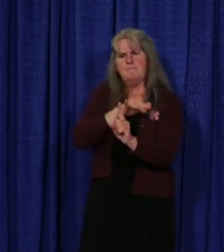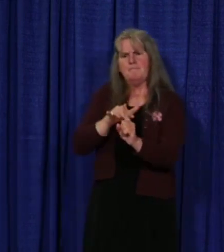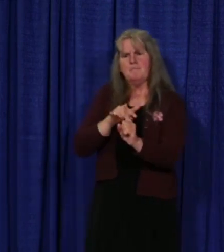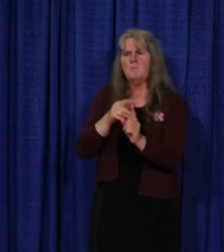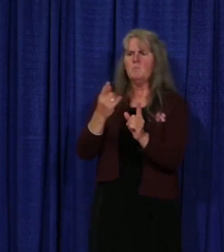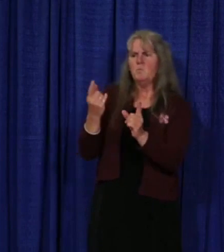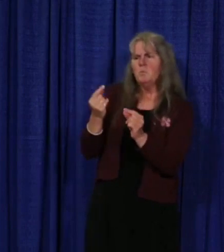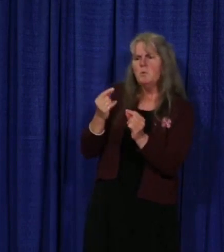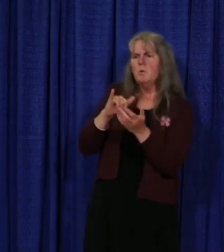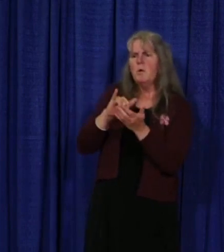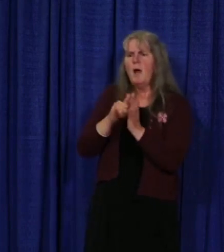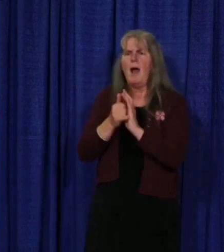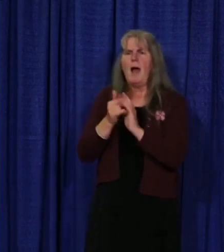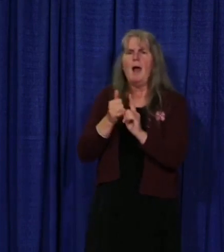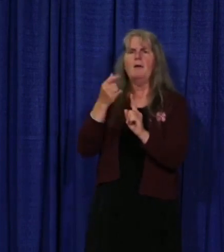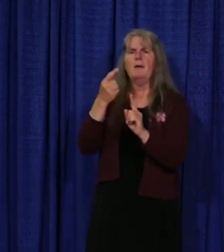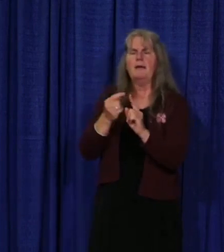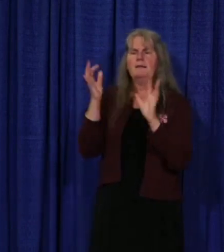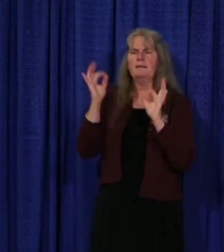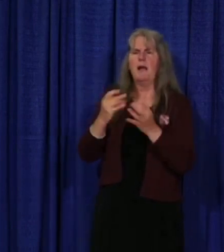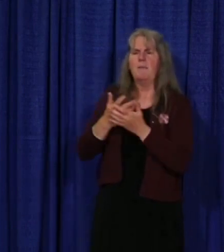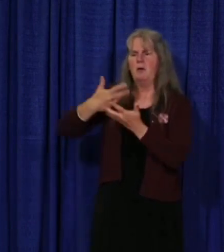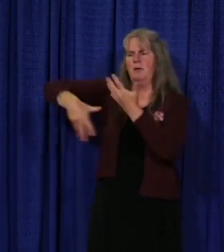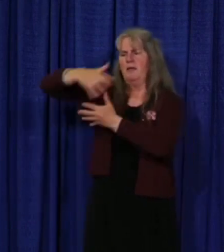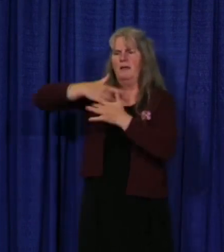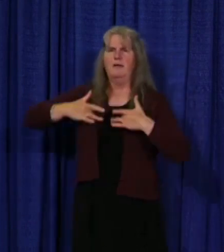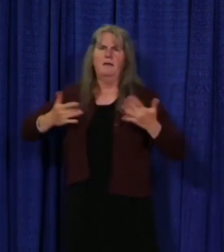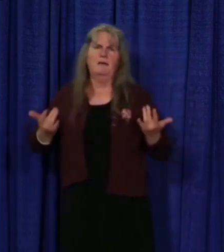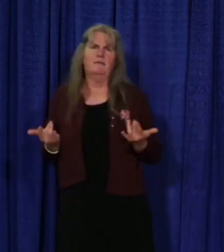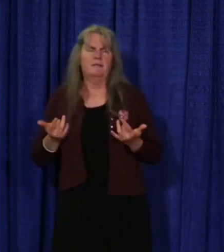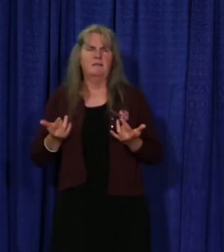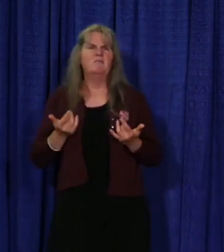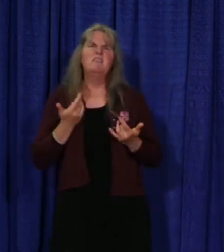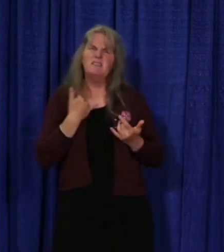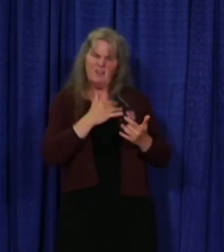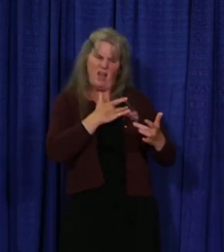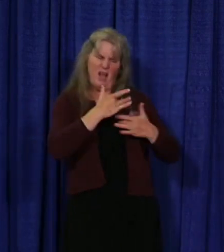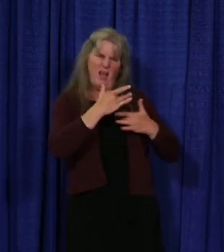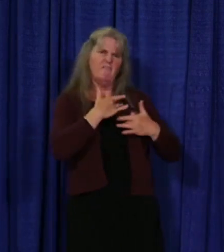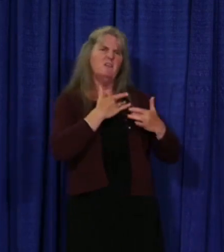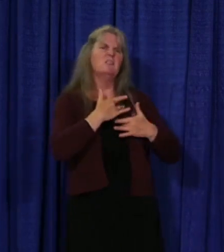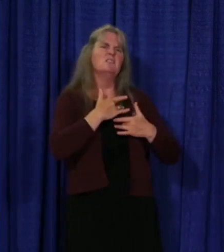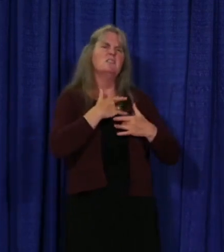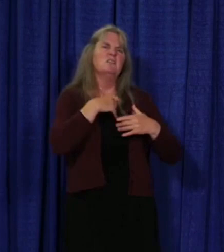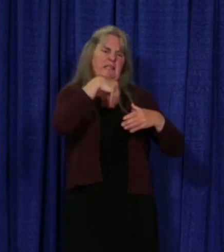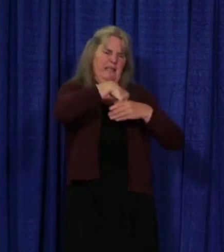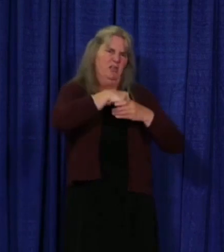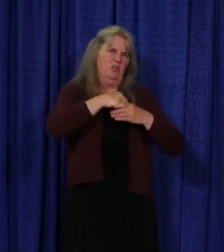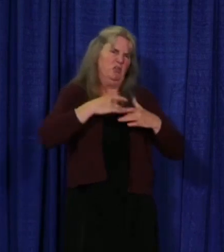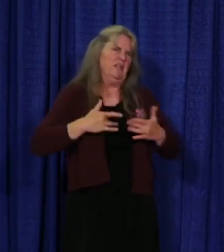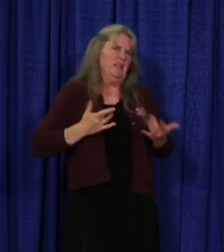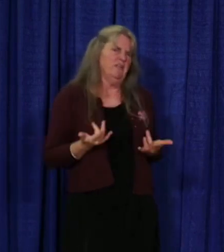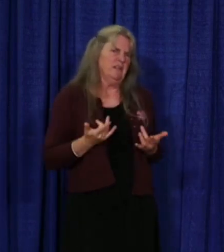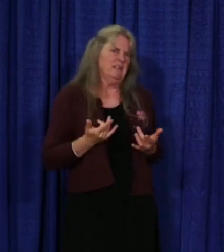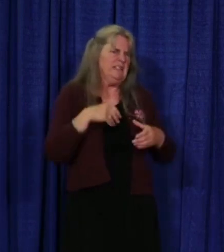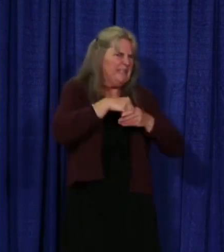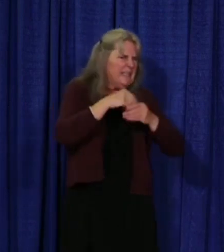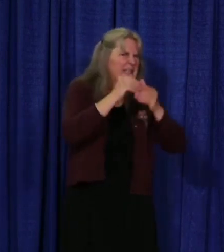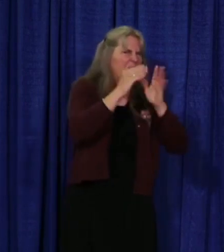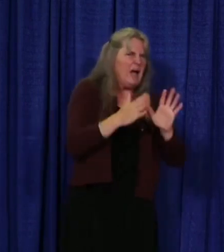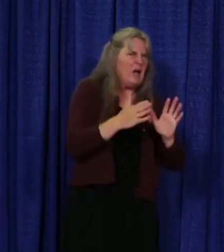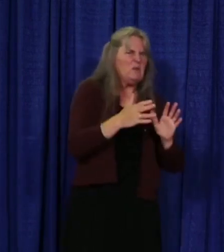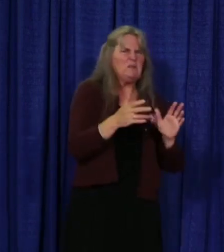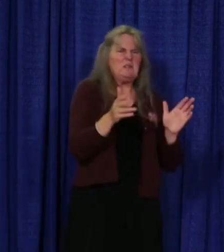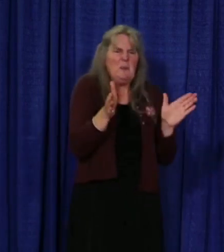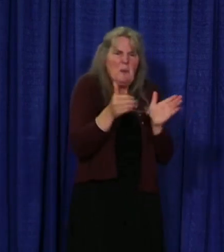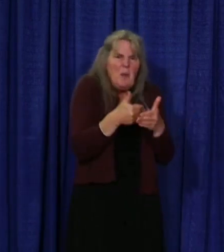gatherings. I'm still concerned about indoor gatherings, particularly house parties and other areas with close